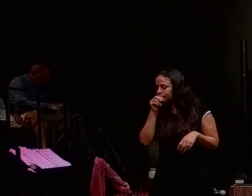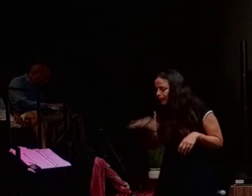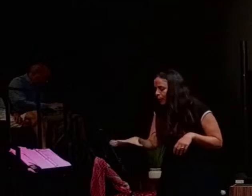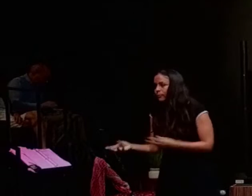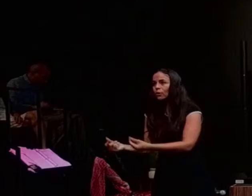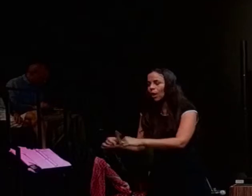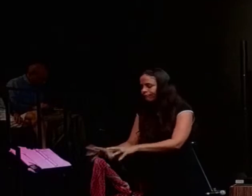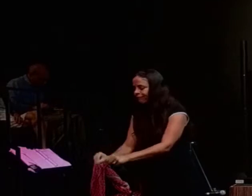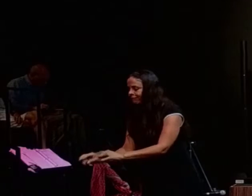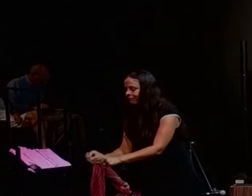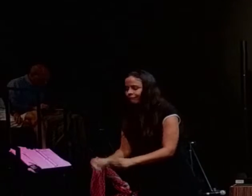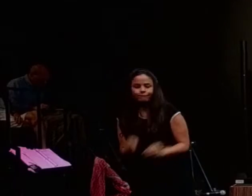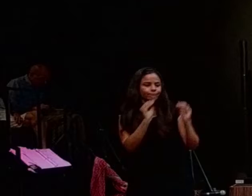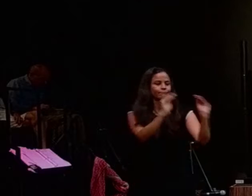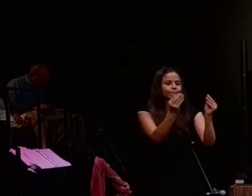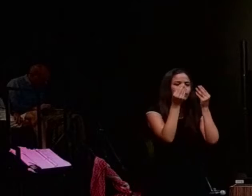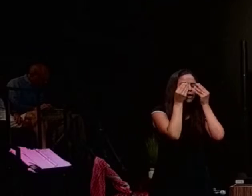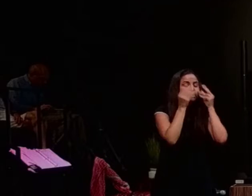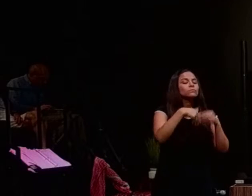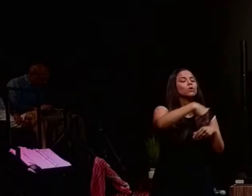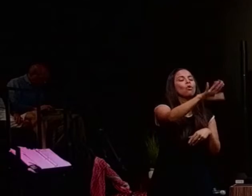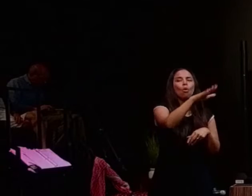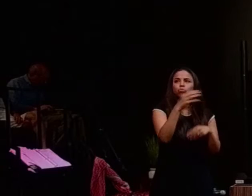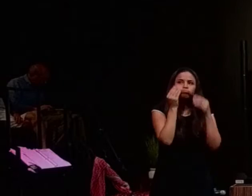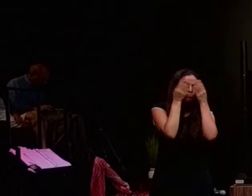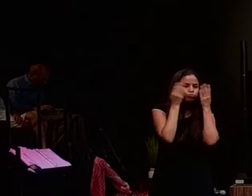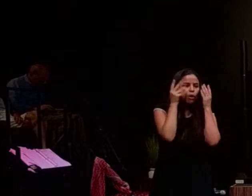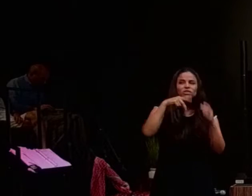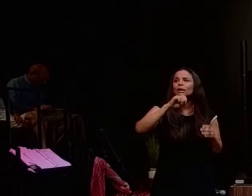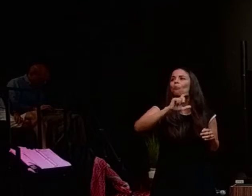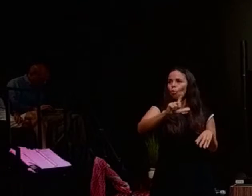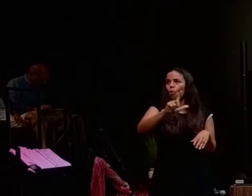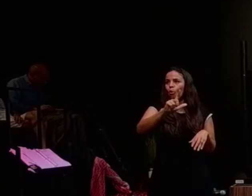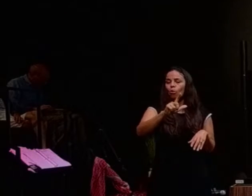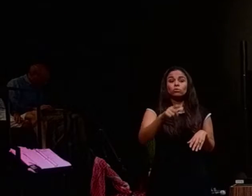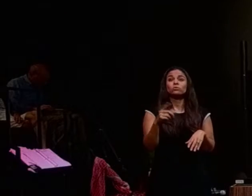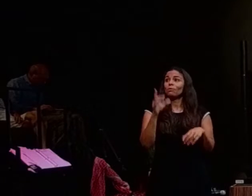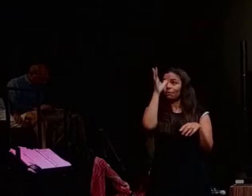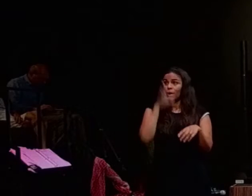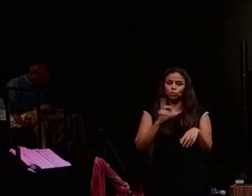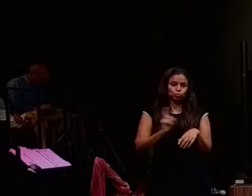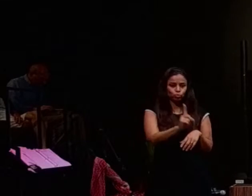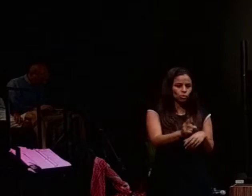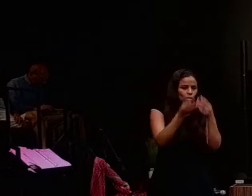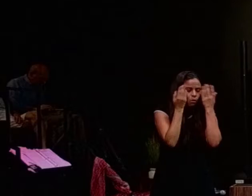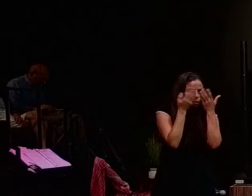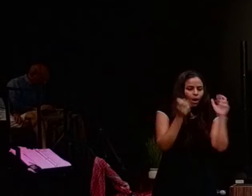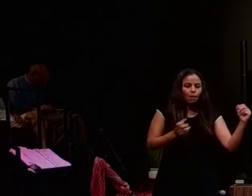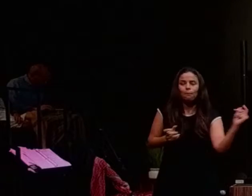with the saliva, and put it on the man's eyes. "Go," He told him, "wash in the pool." So the man went and washed and came